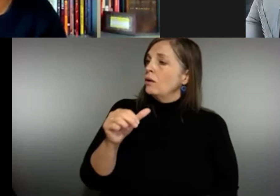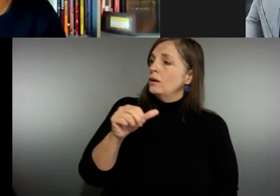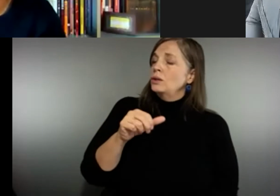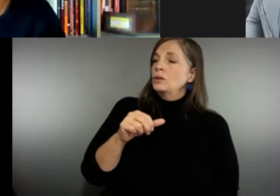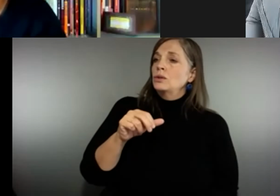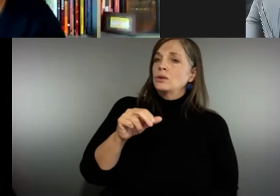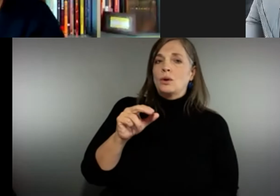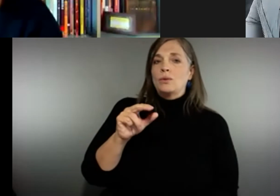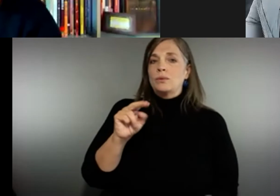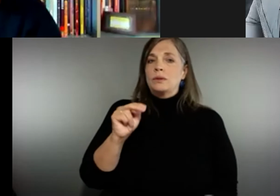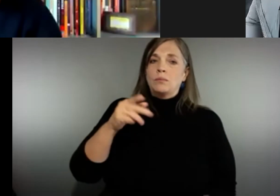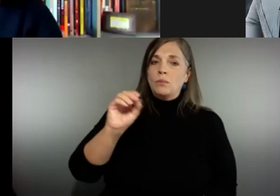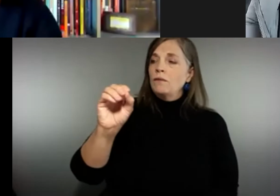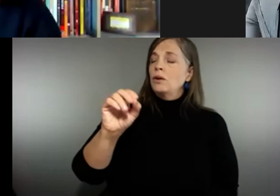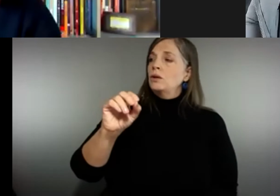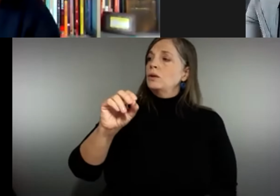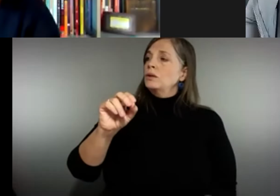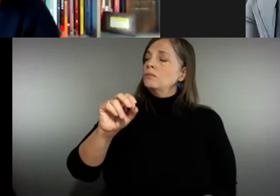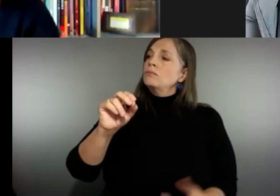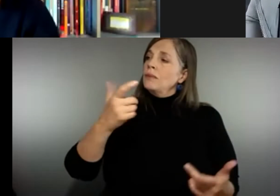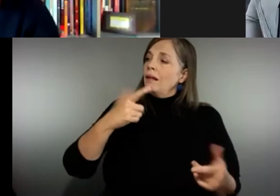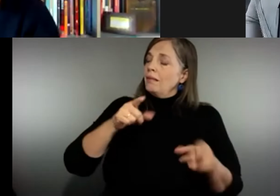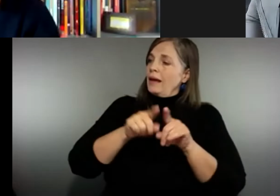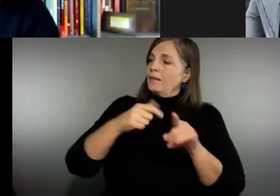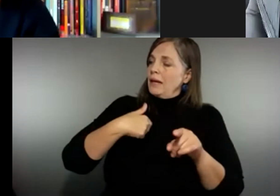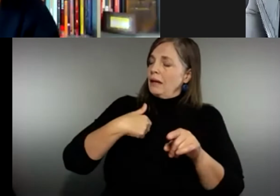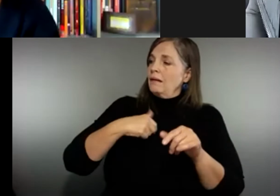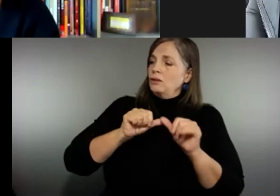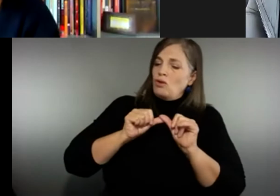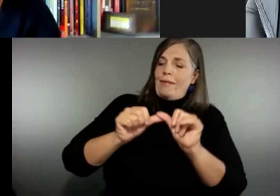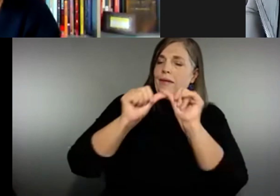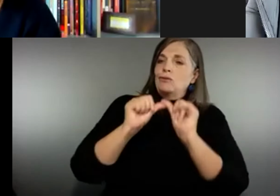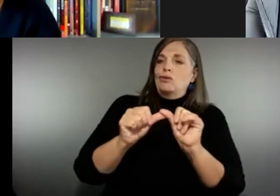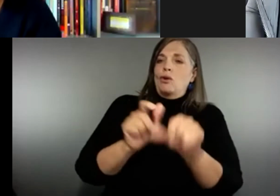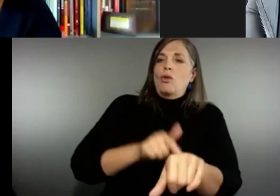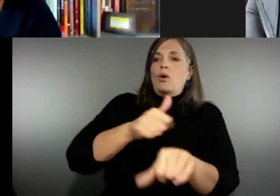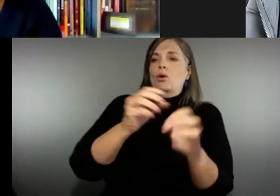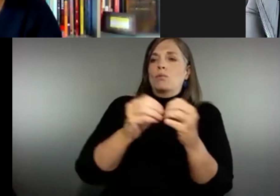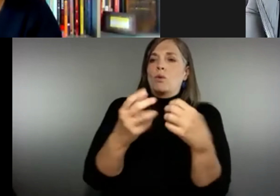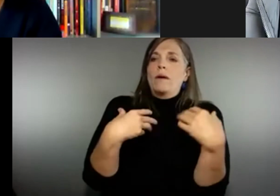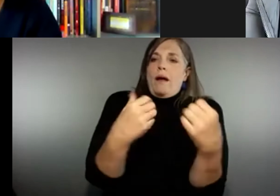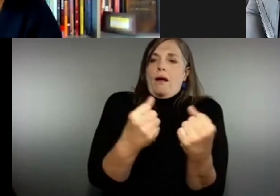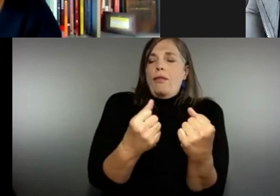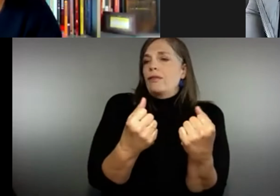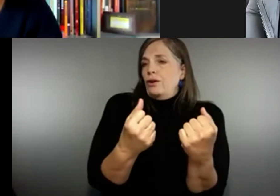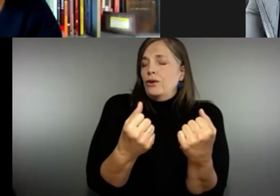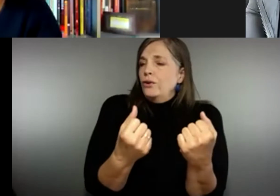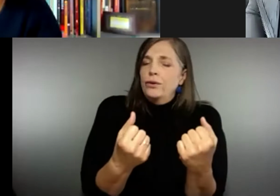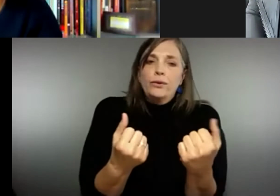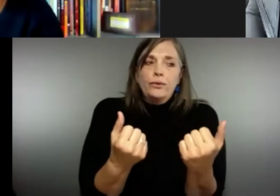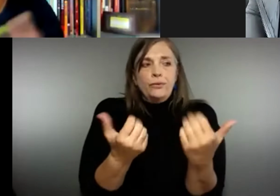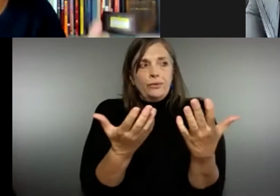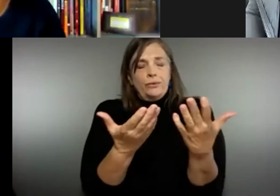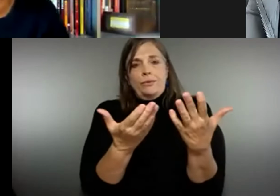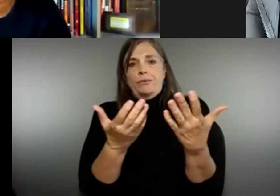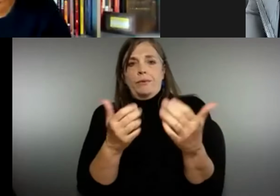lead longer and healthier lives what are your priorities to ensure all new yorkers have more and easier access to the nonprofit services across